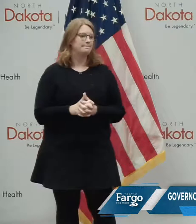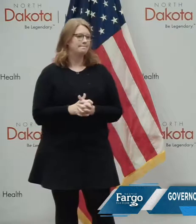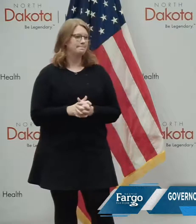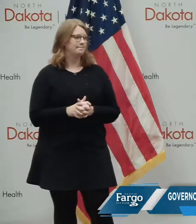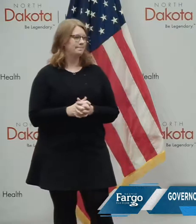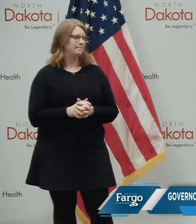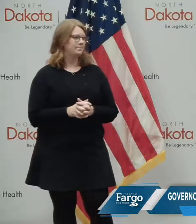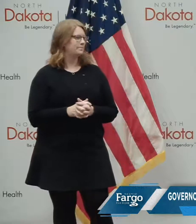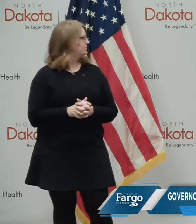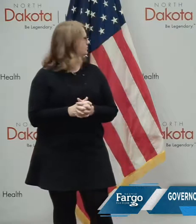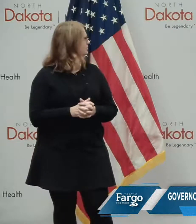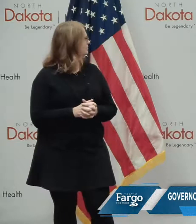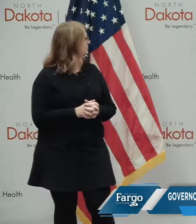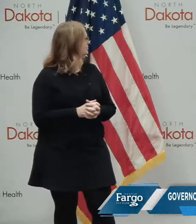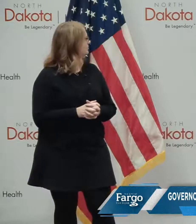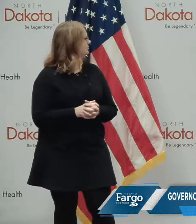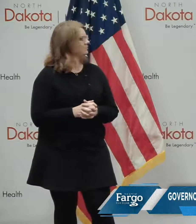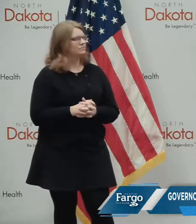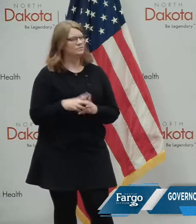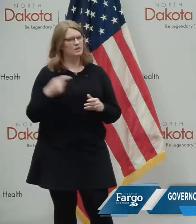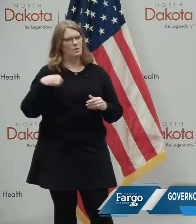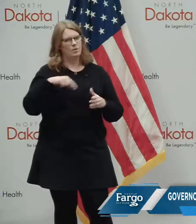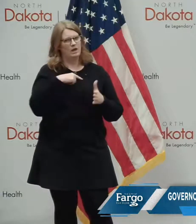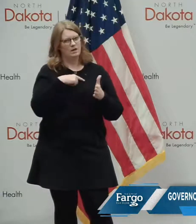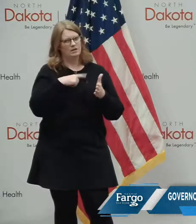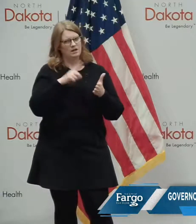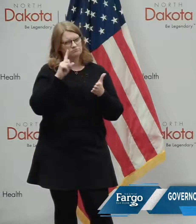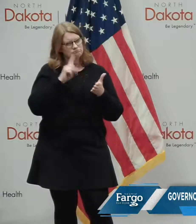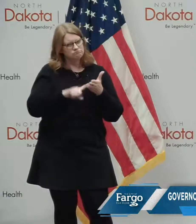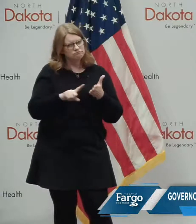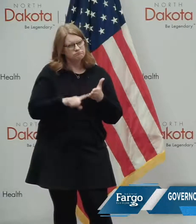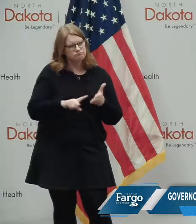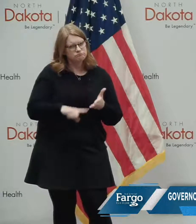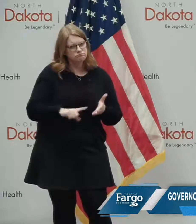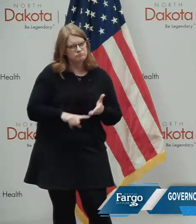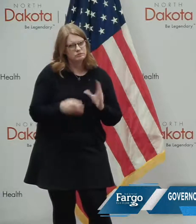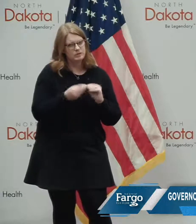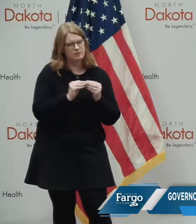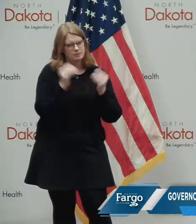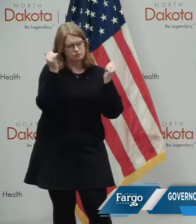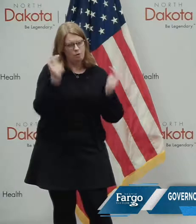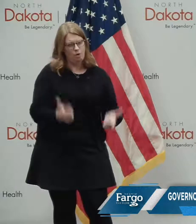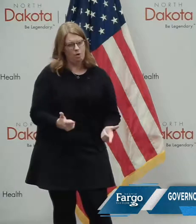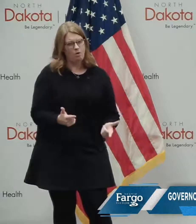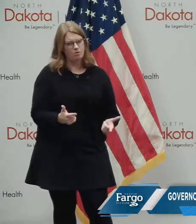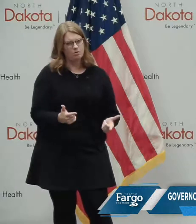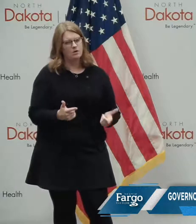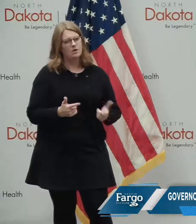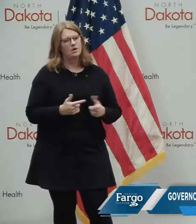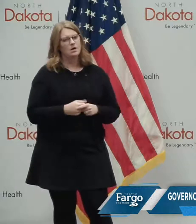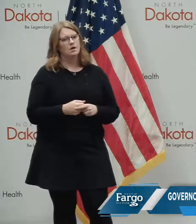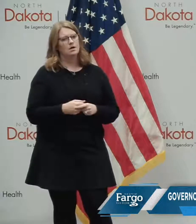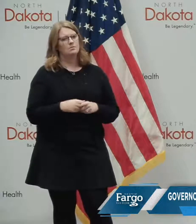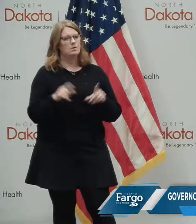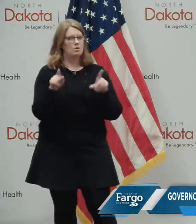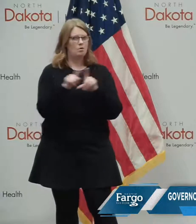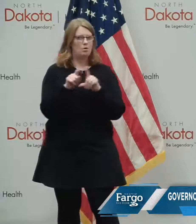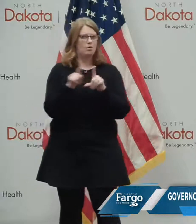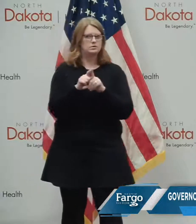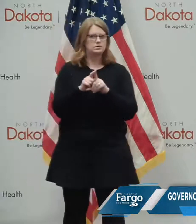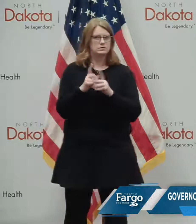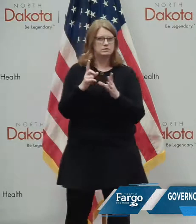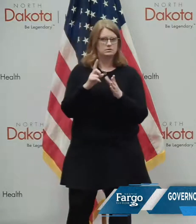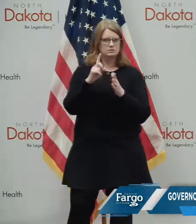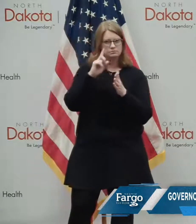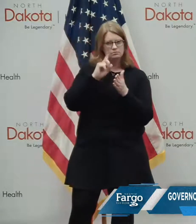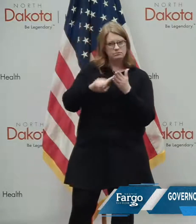are digging hard into all of these numbers, and we're also digging into the new reporting